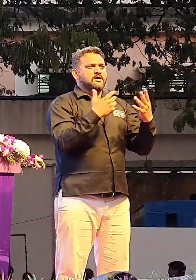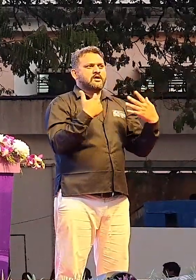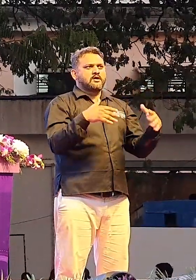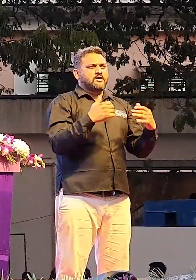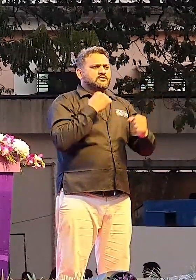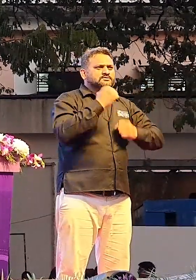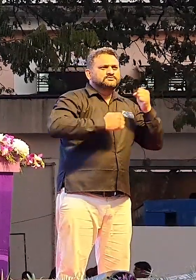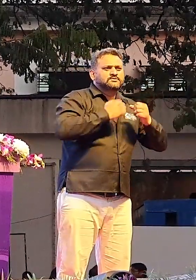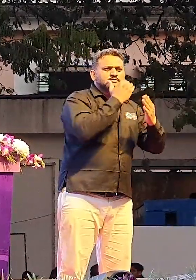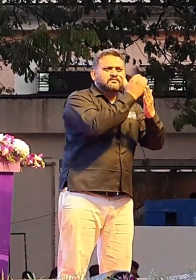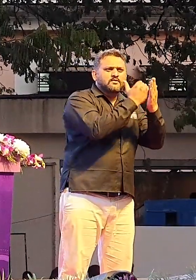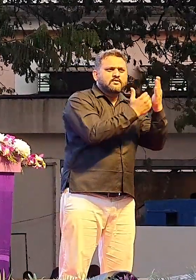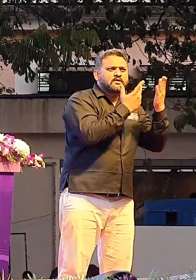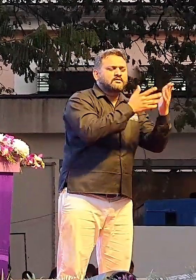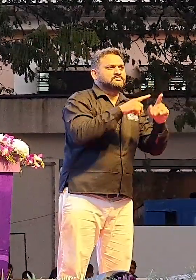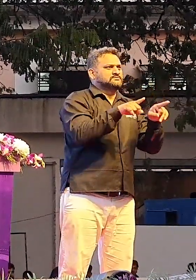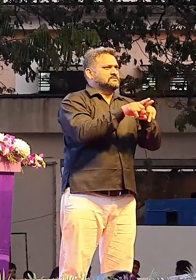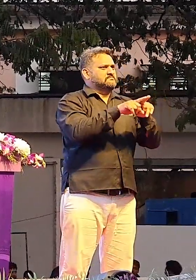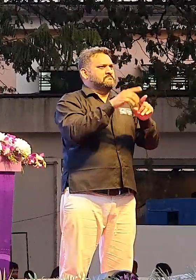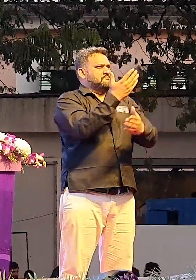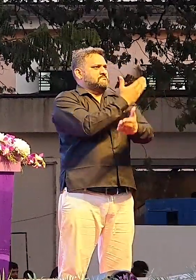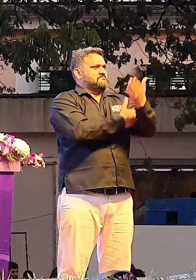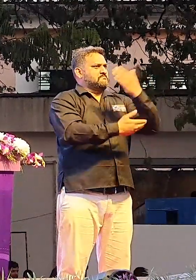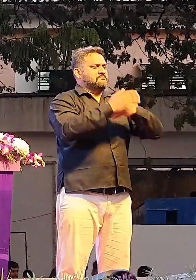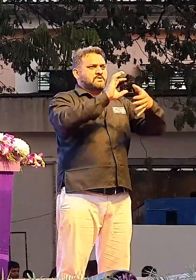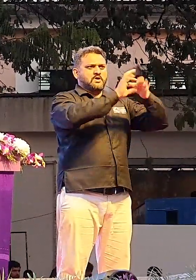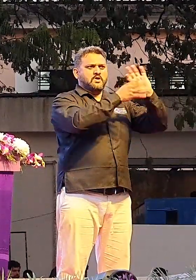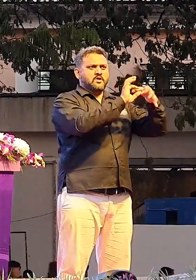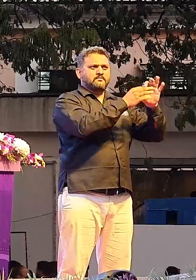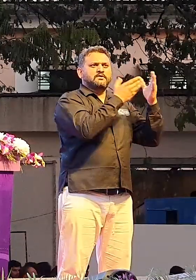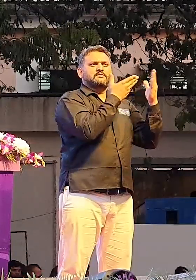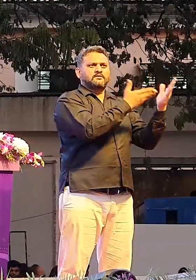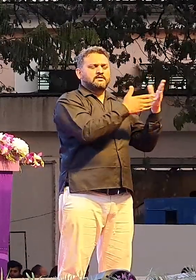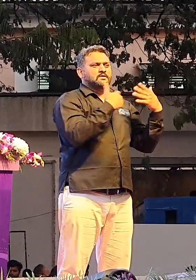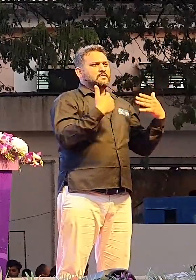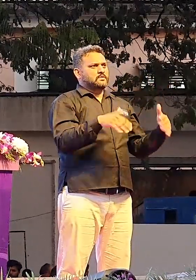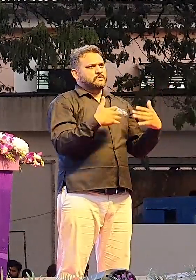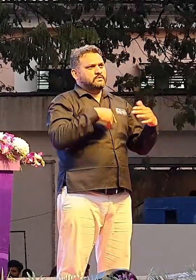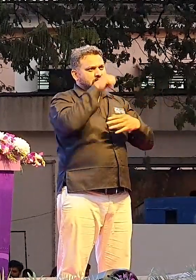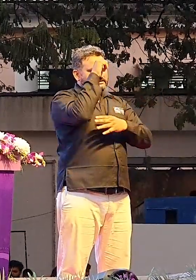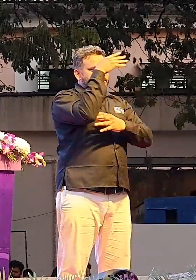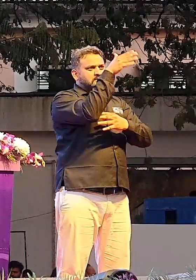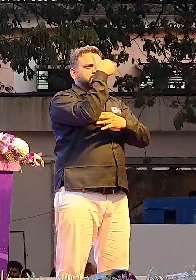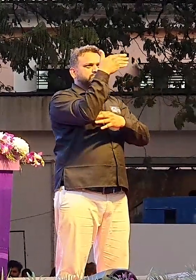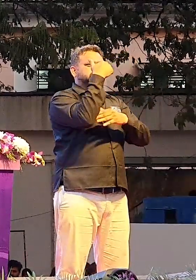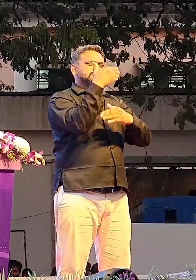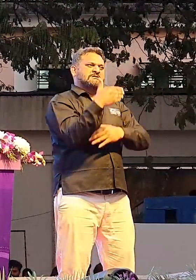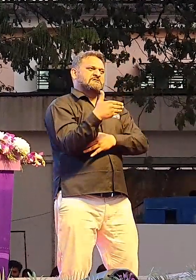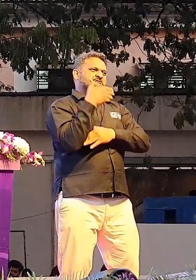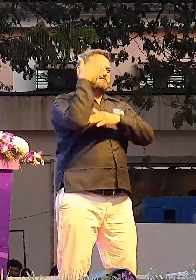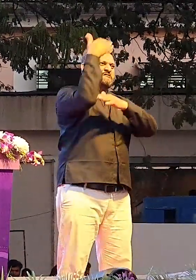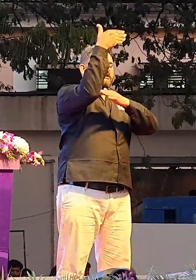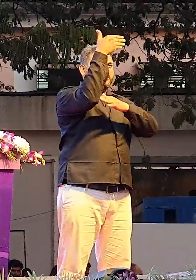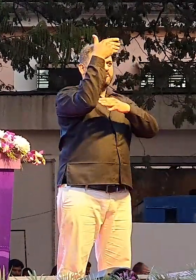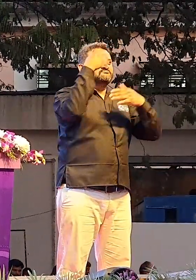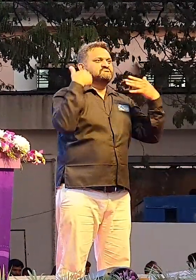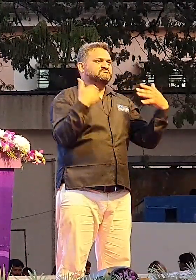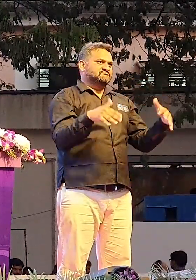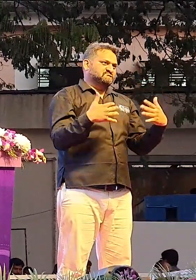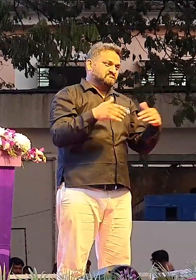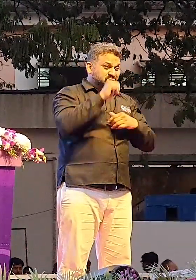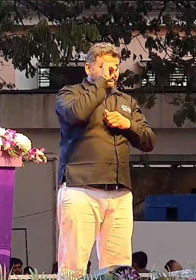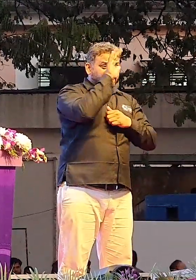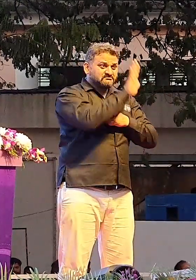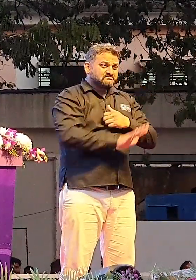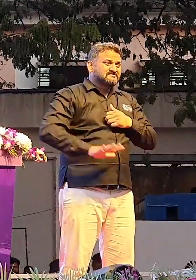events such as the Paralympics have kept our tricolor flying high. The nation